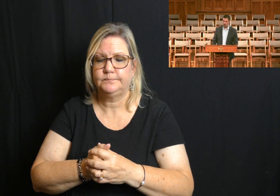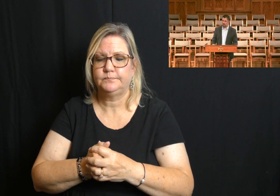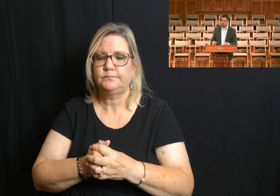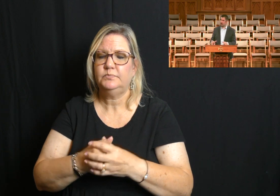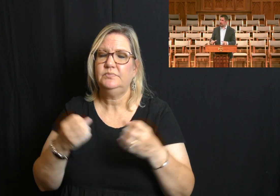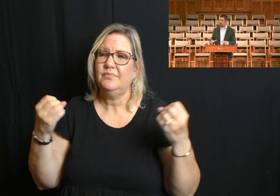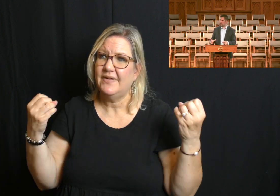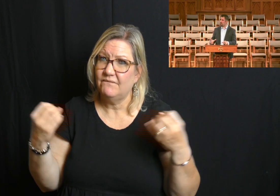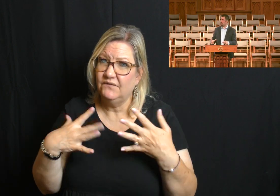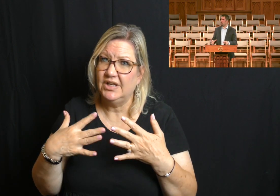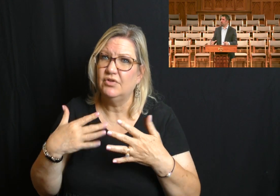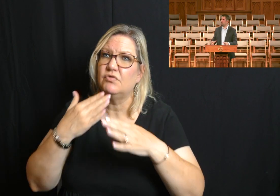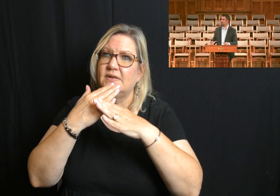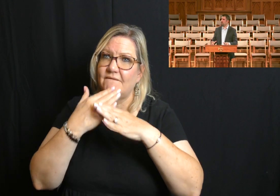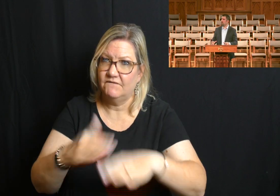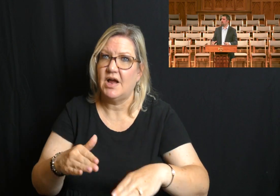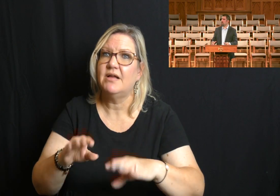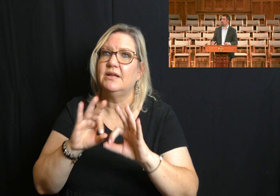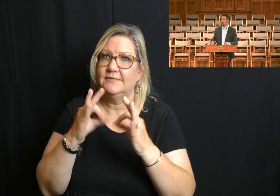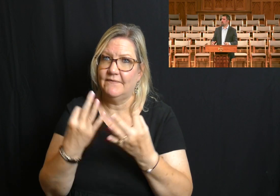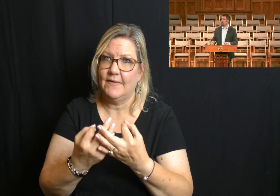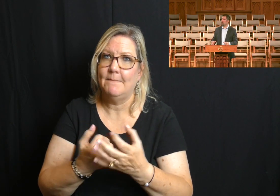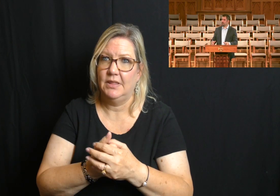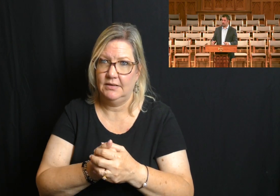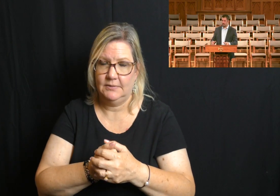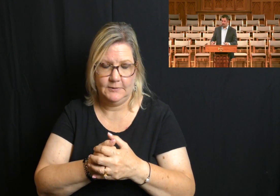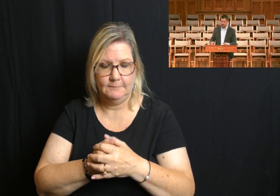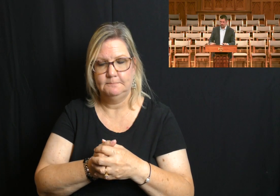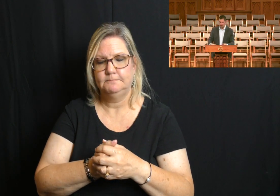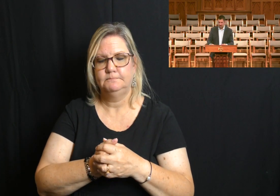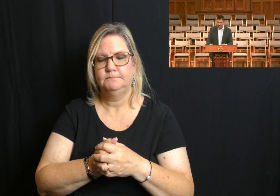Fear divided his family.